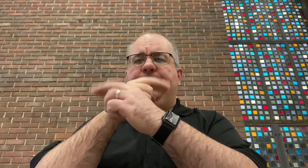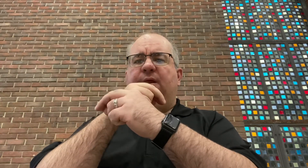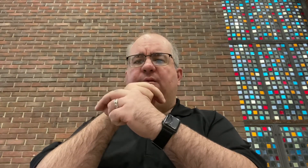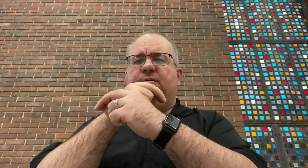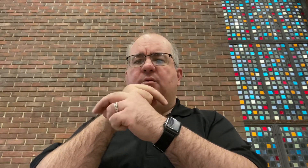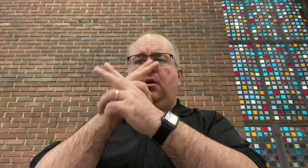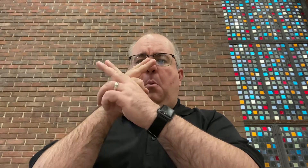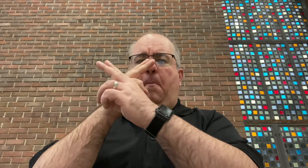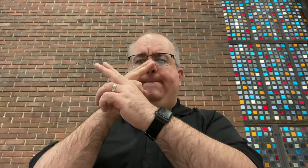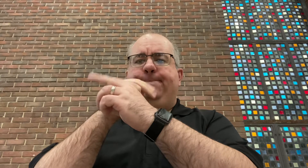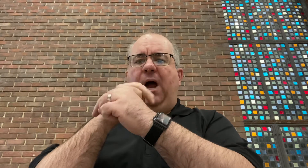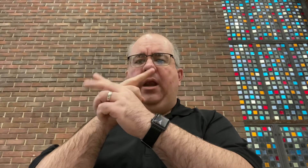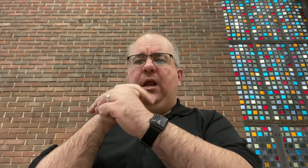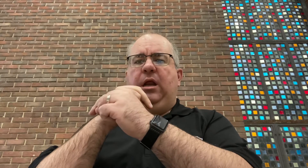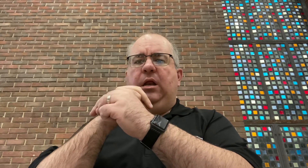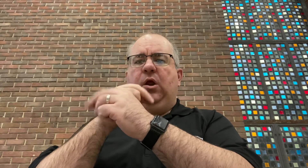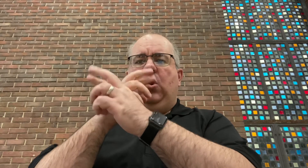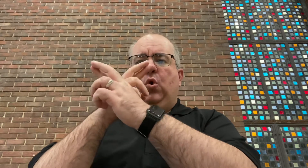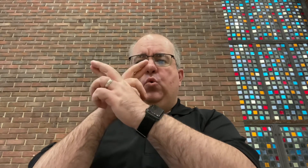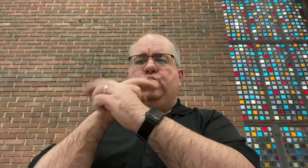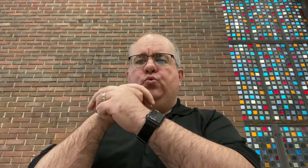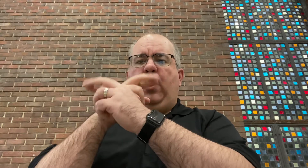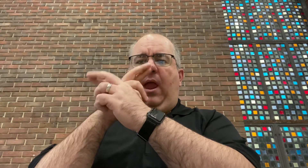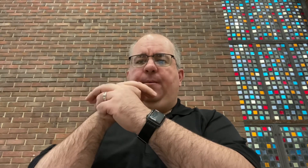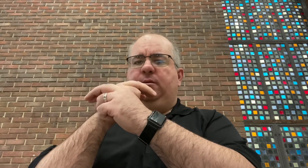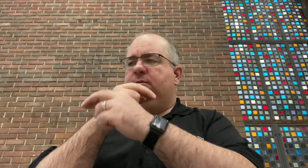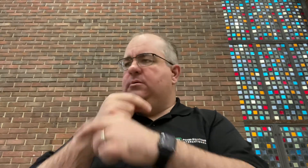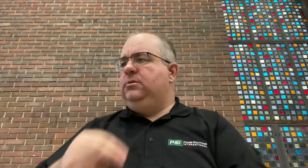Rabbit. Bunny. Rabbit.